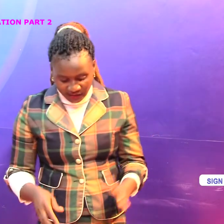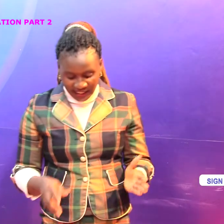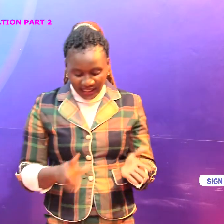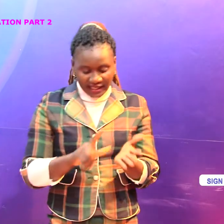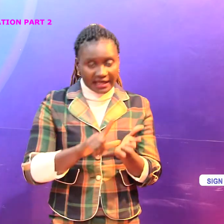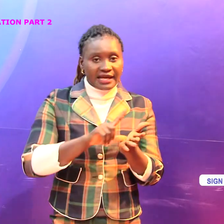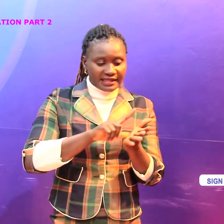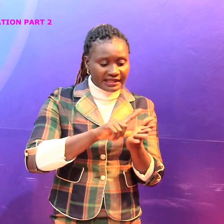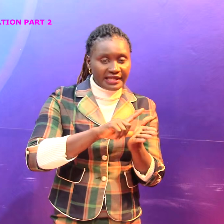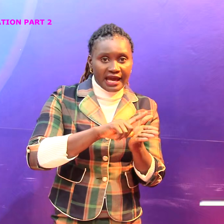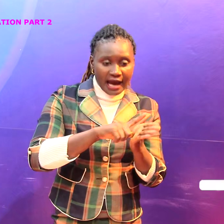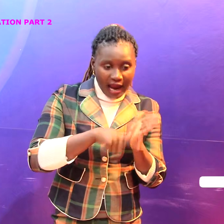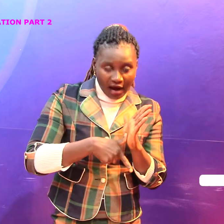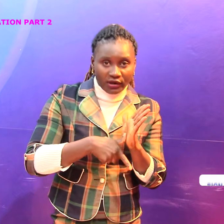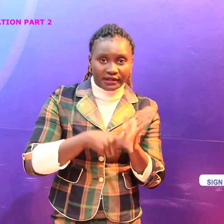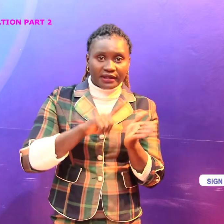say like this is the hour.